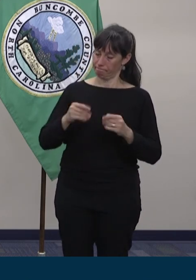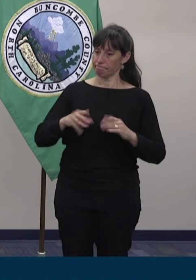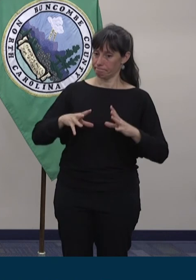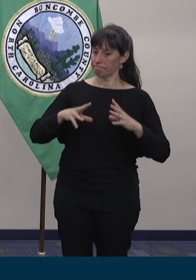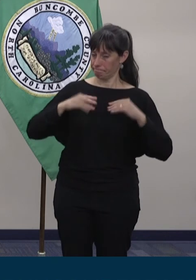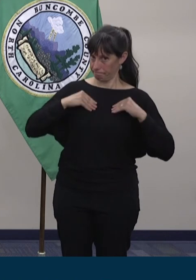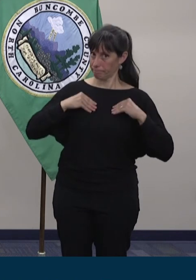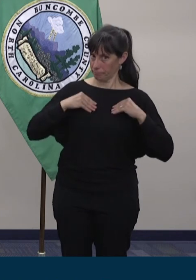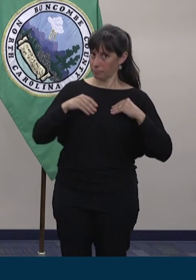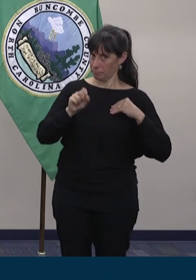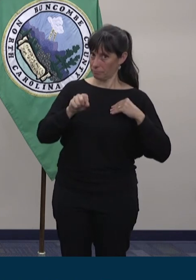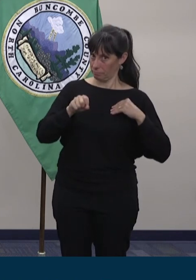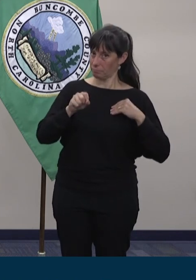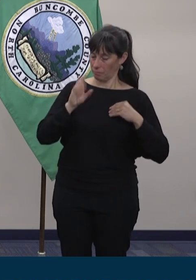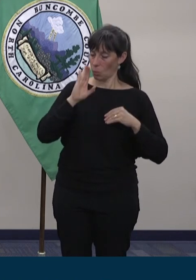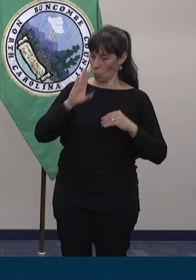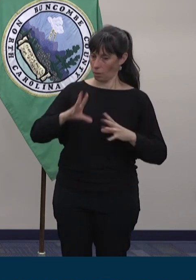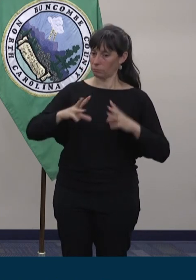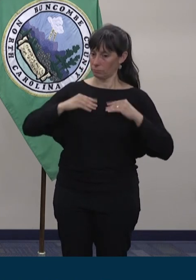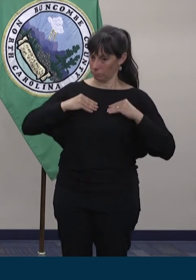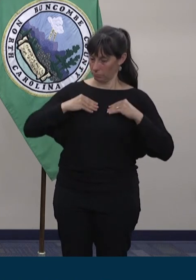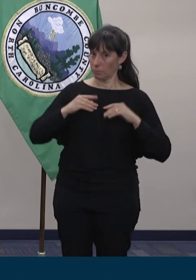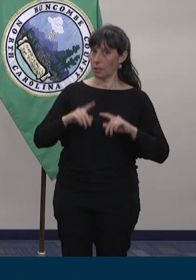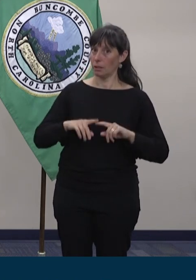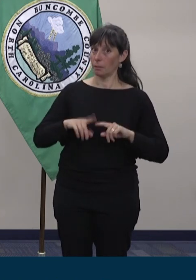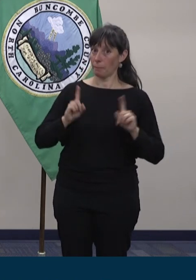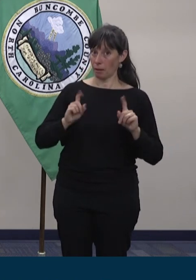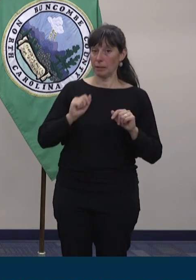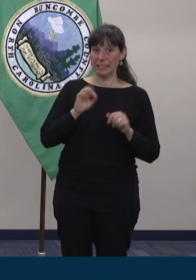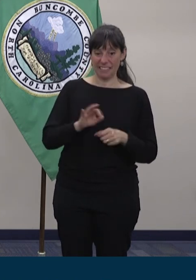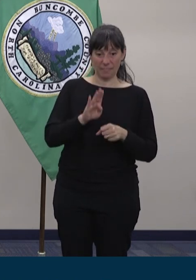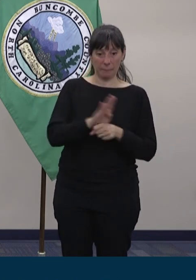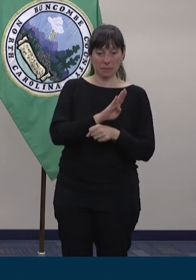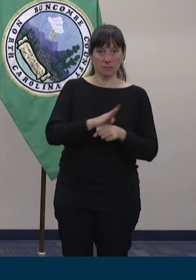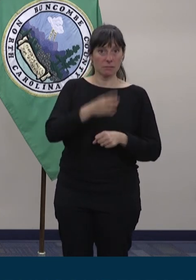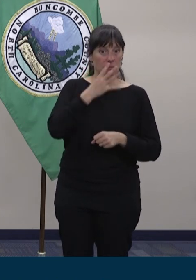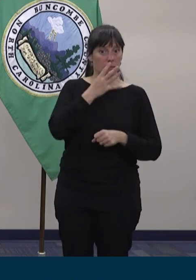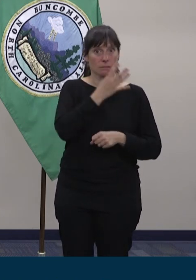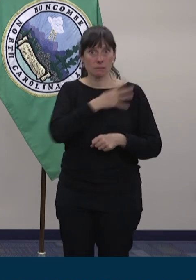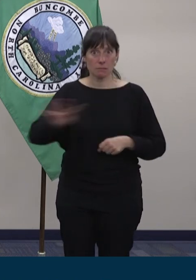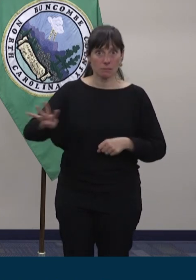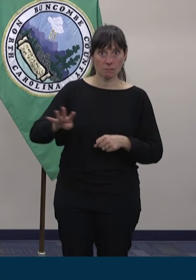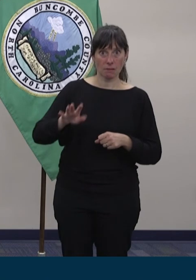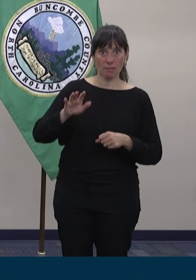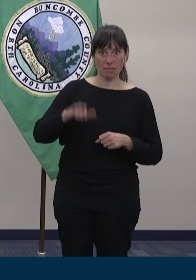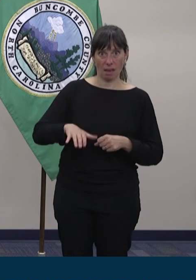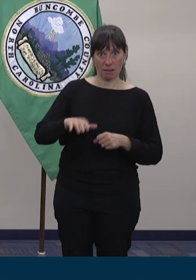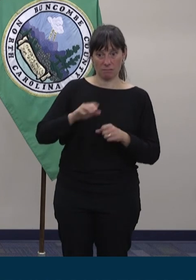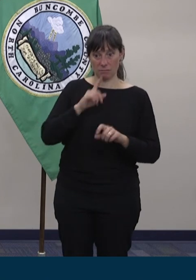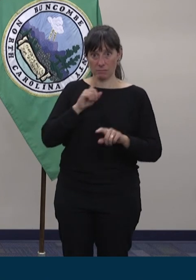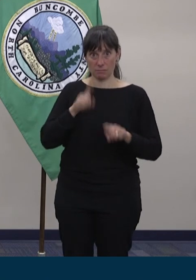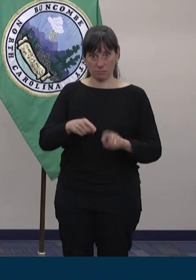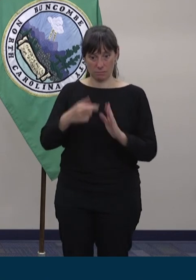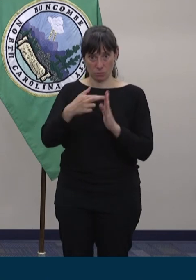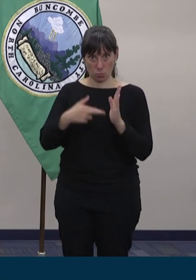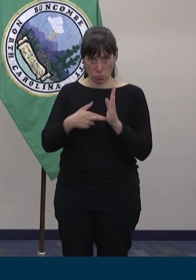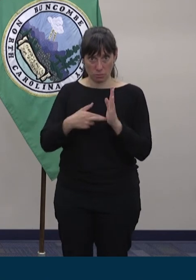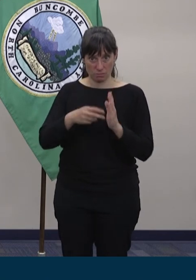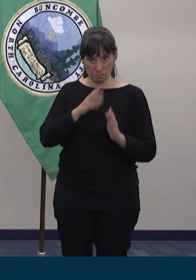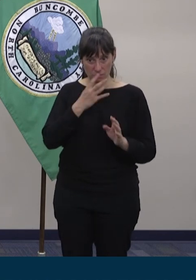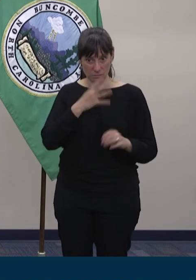However, a business or organization that is blatantly disregarding this order can be cited and fined.